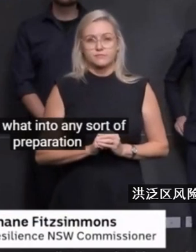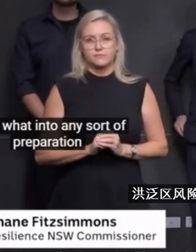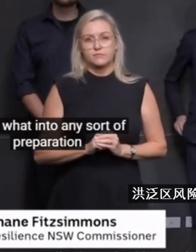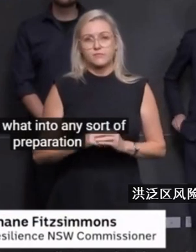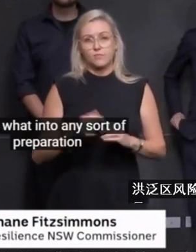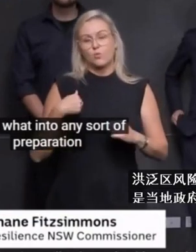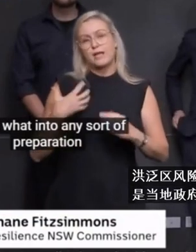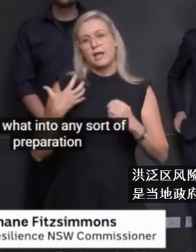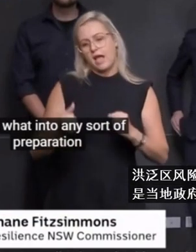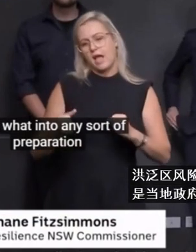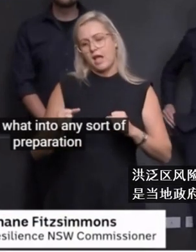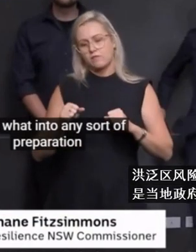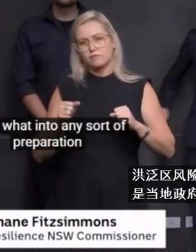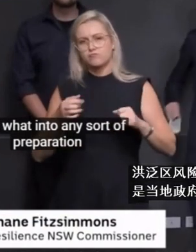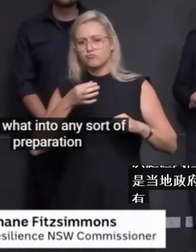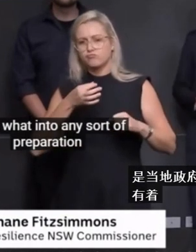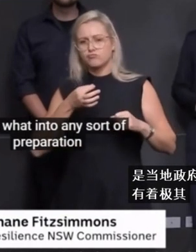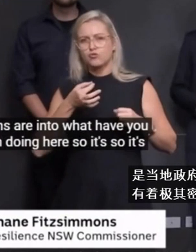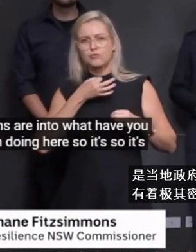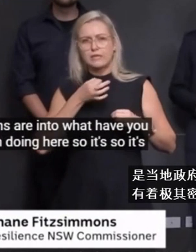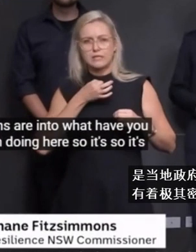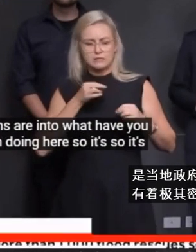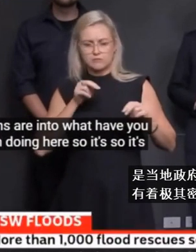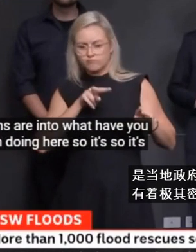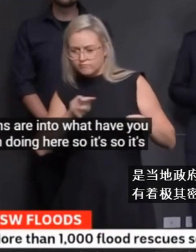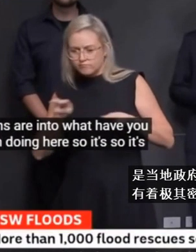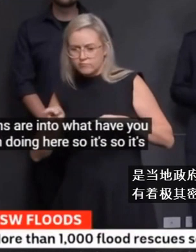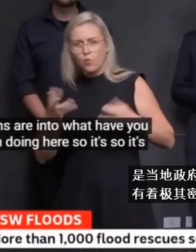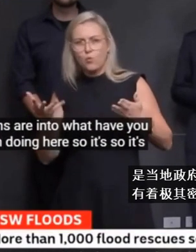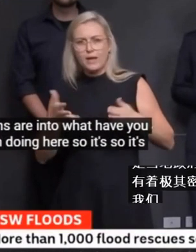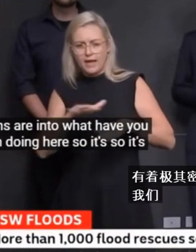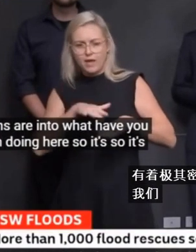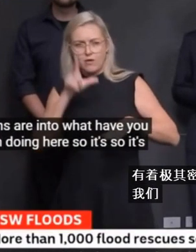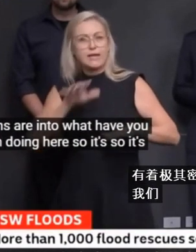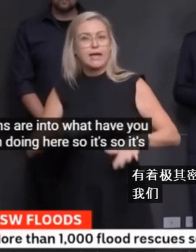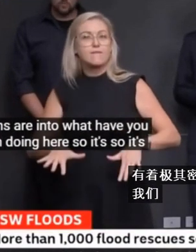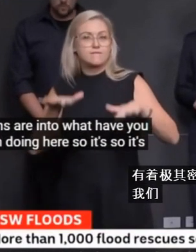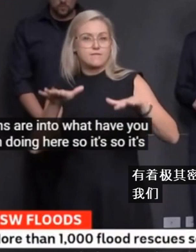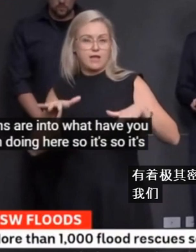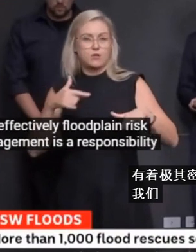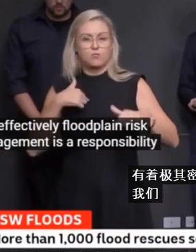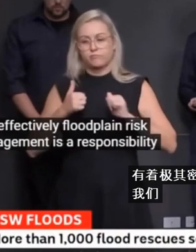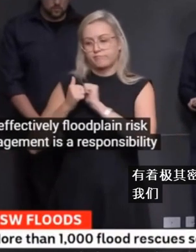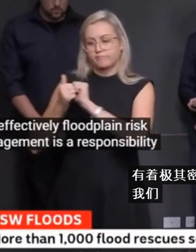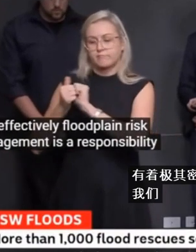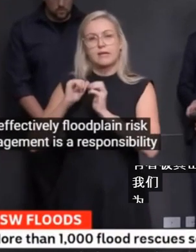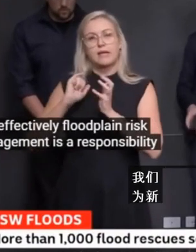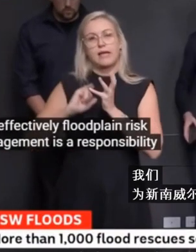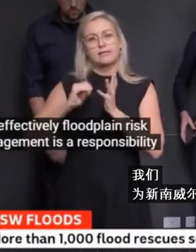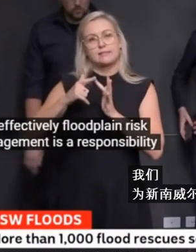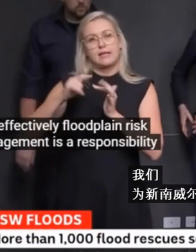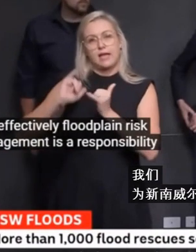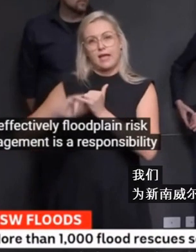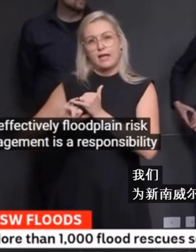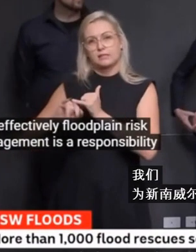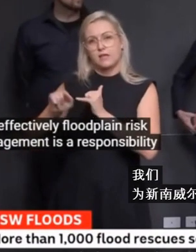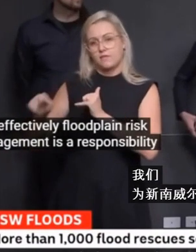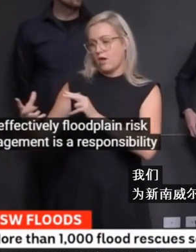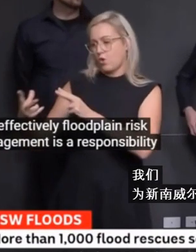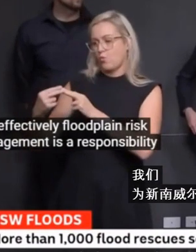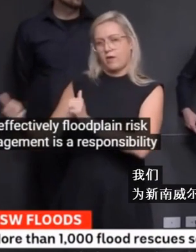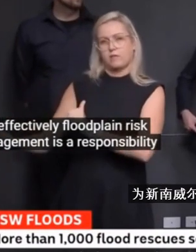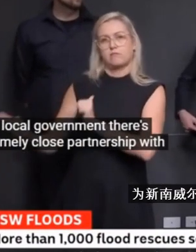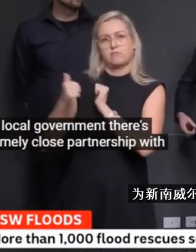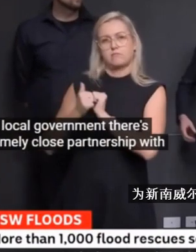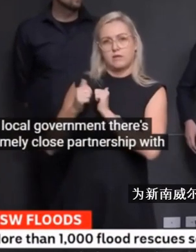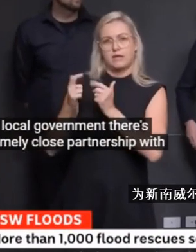floodplain risk management is a responsibility of local government. There's an extremely close partnership with the State Emergency Service as our designated lead combat